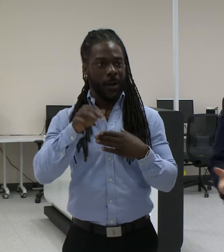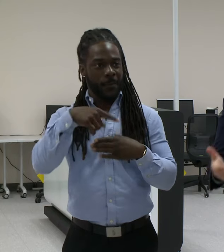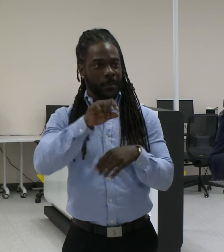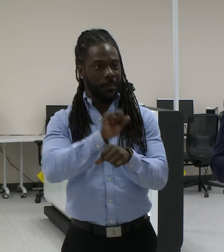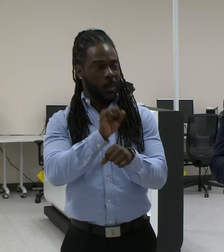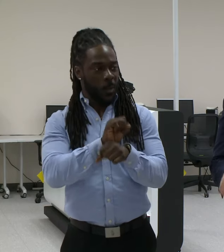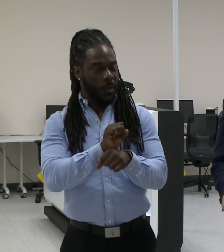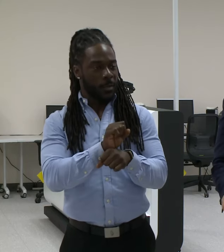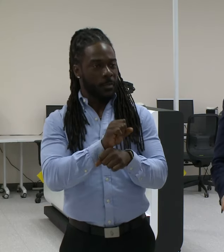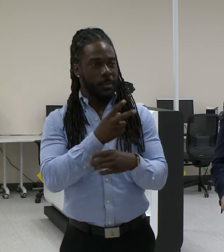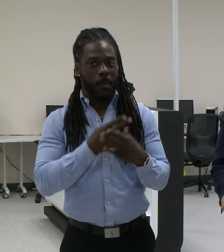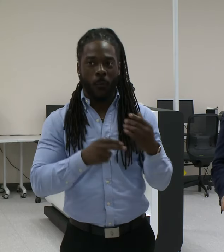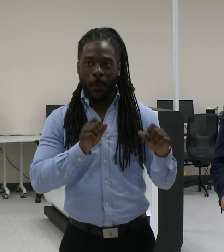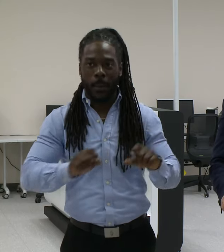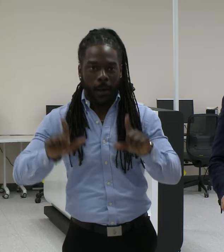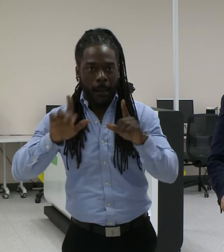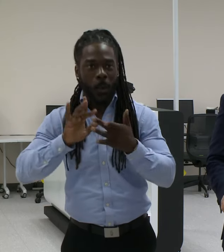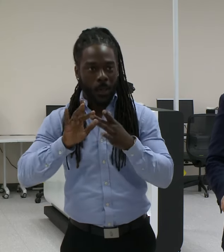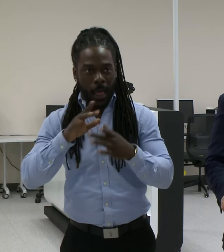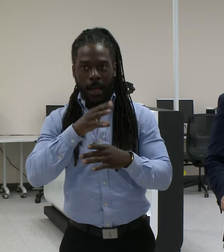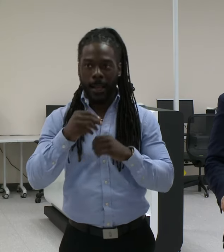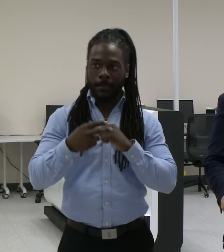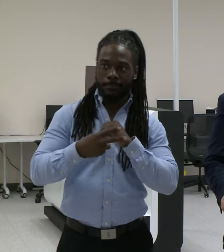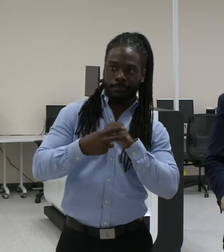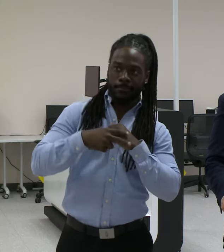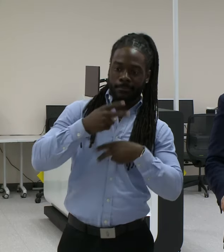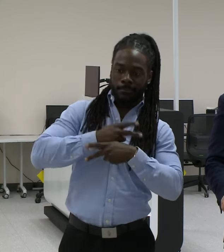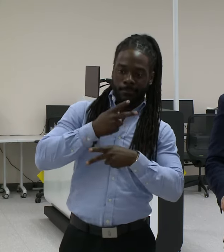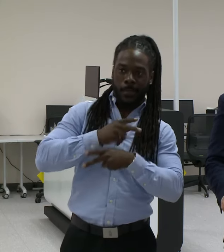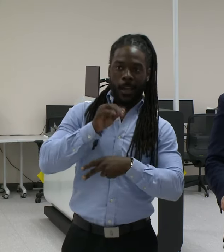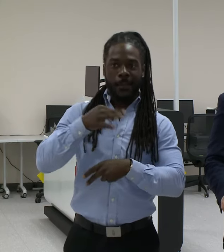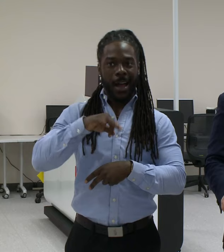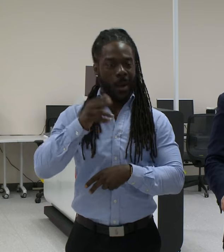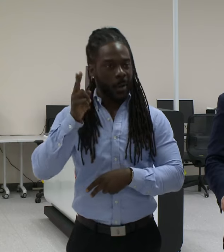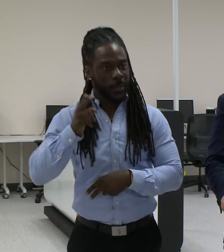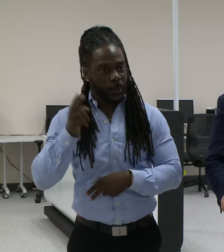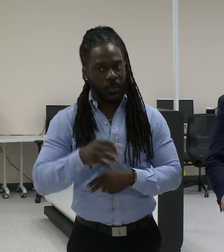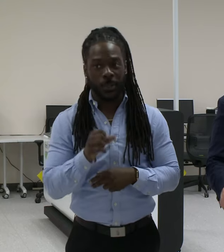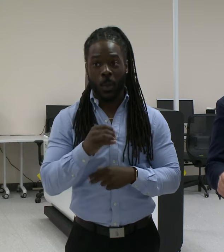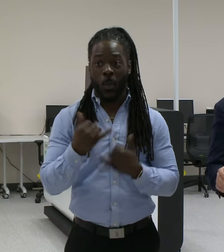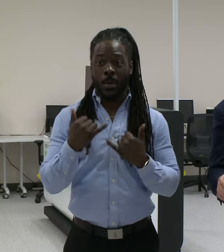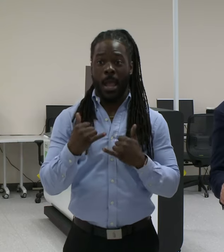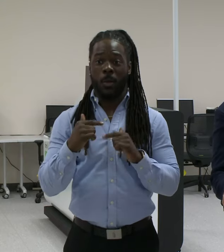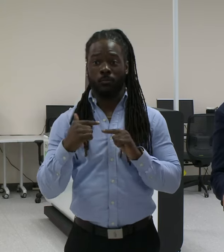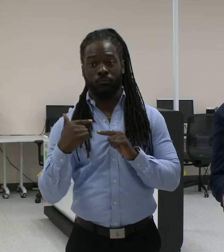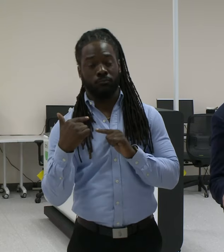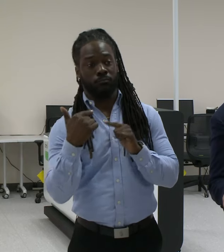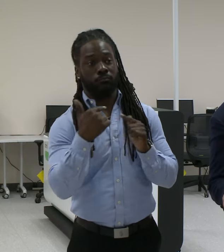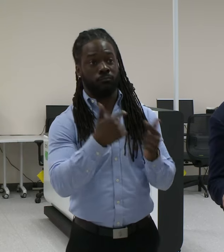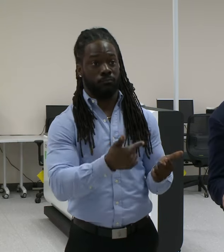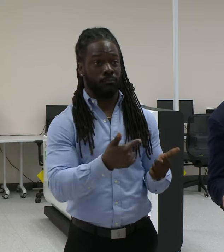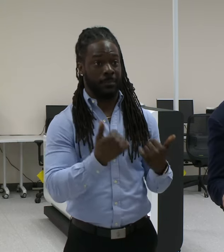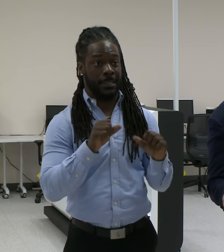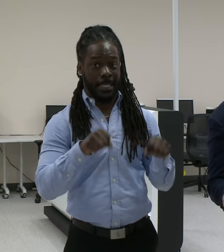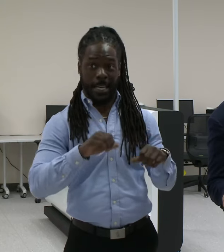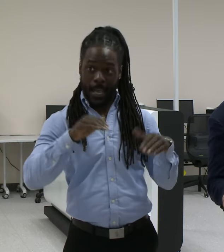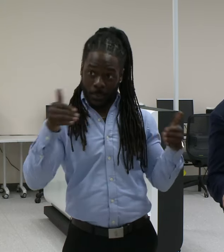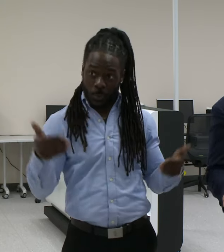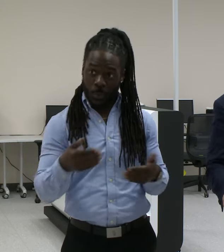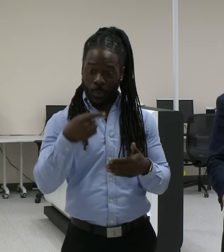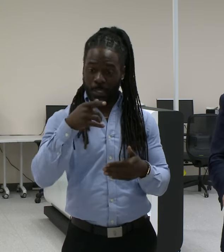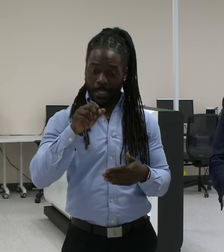both in terms of putting them online and being the custodians of our history. So now let me turn it, can I introduce Glenn Ivey?